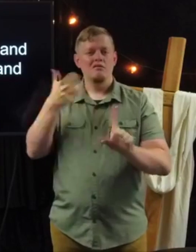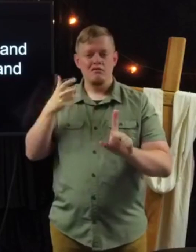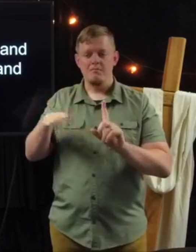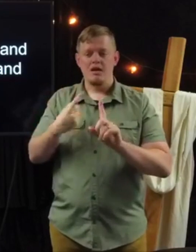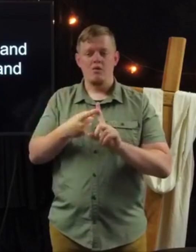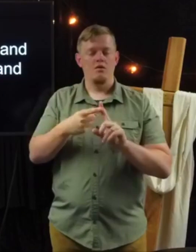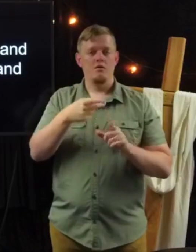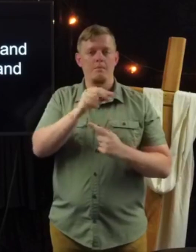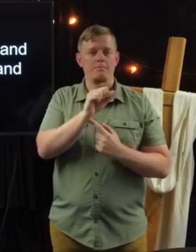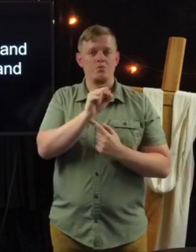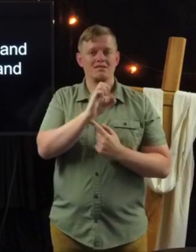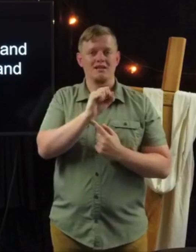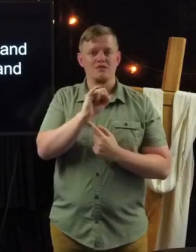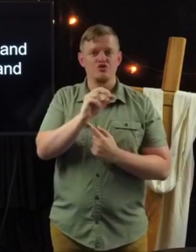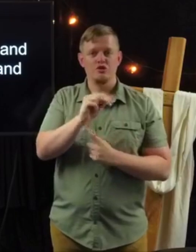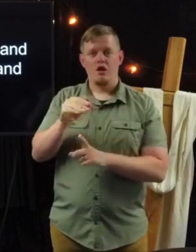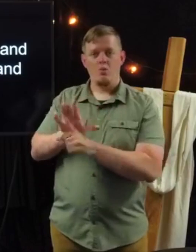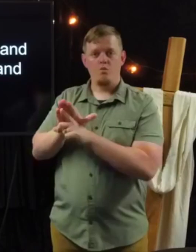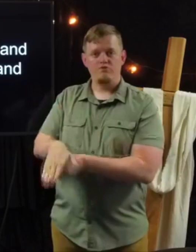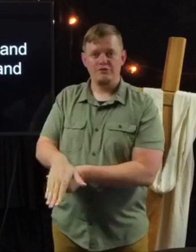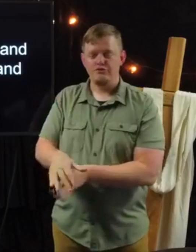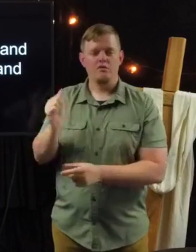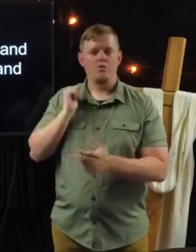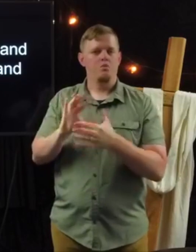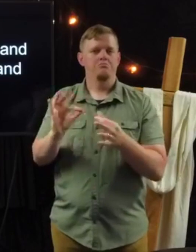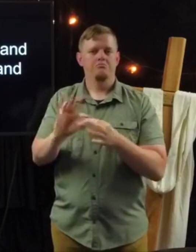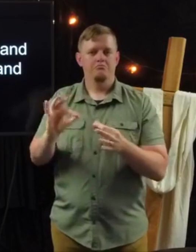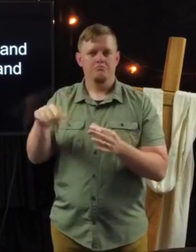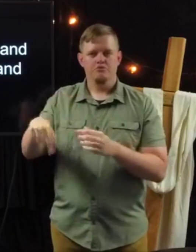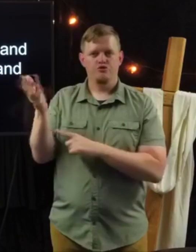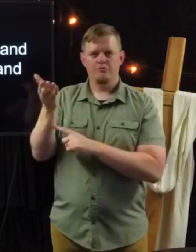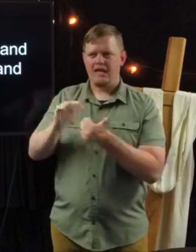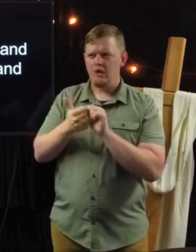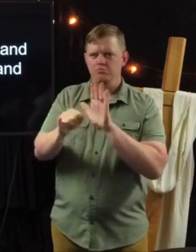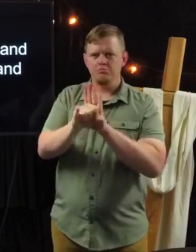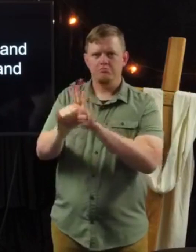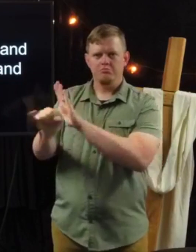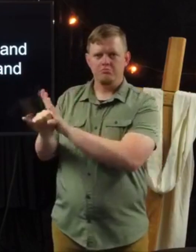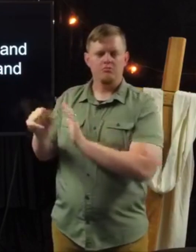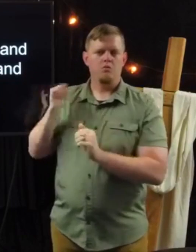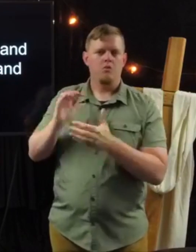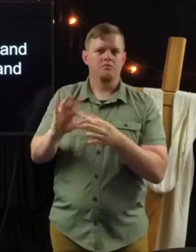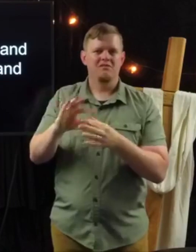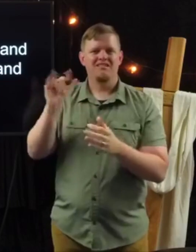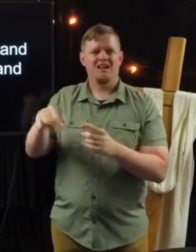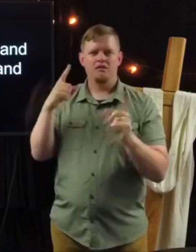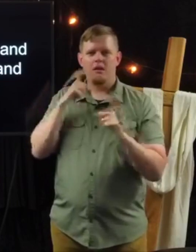Now, to expound a little bit about possession and oppression, I'm not going to try to identify that too much in the